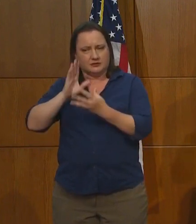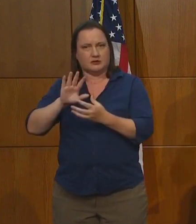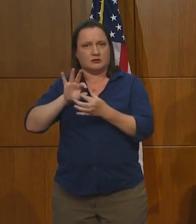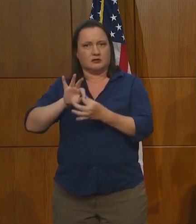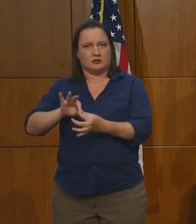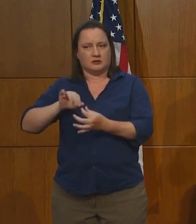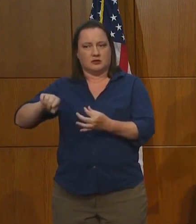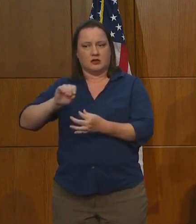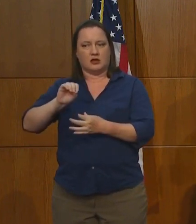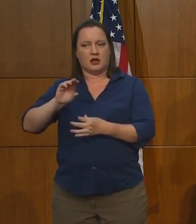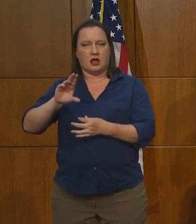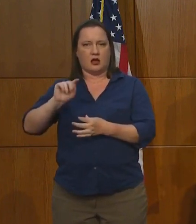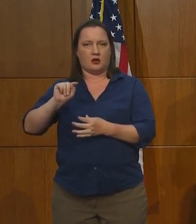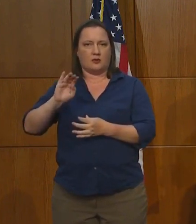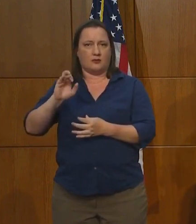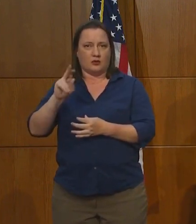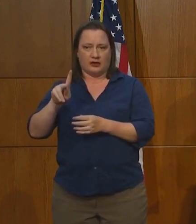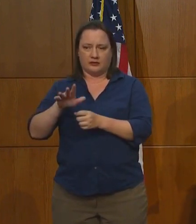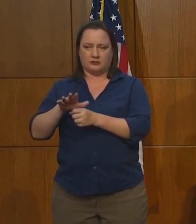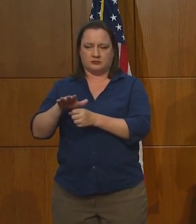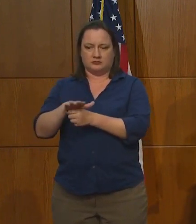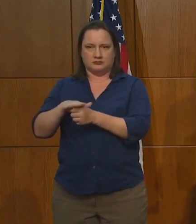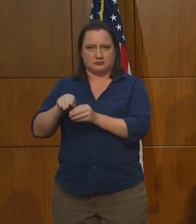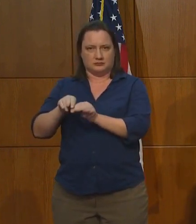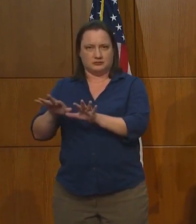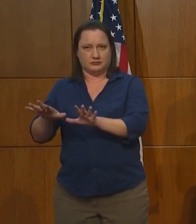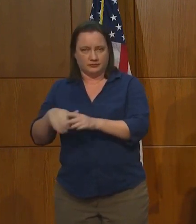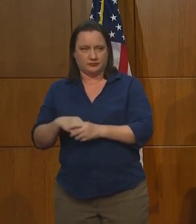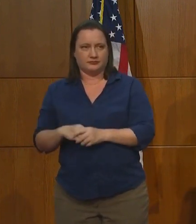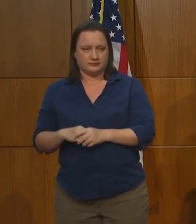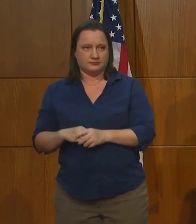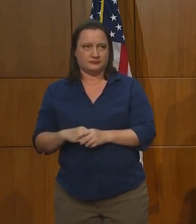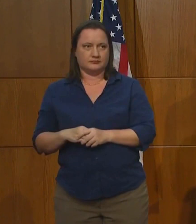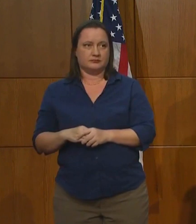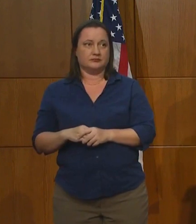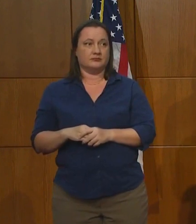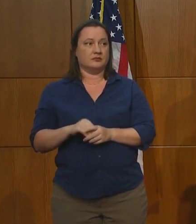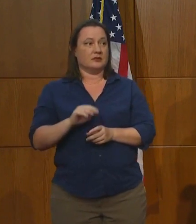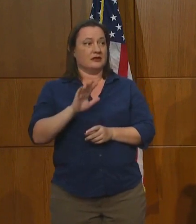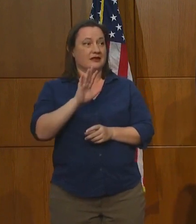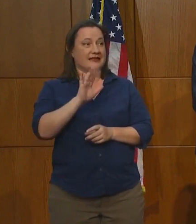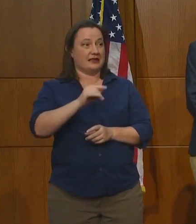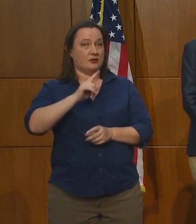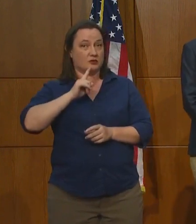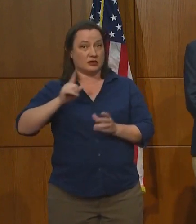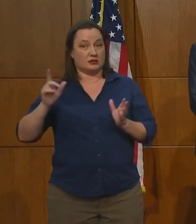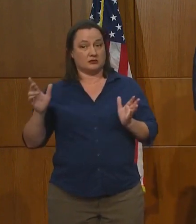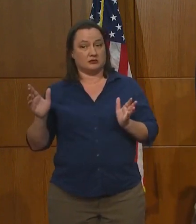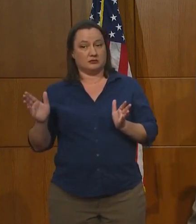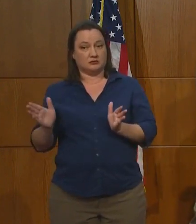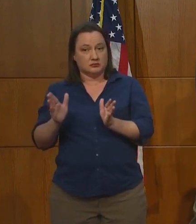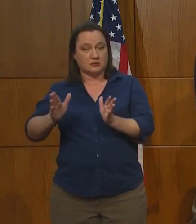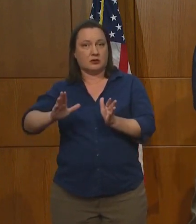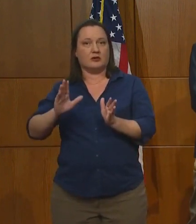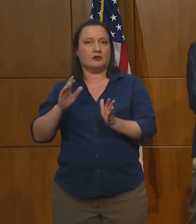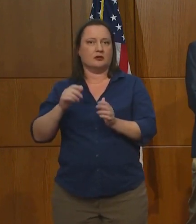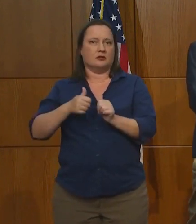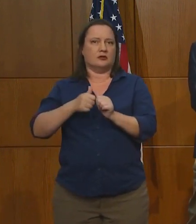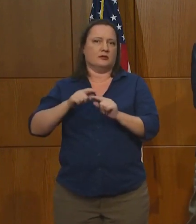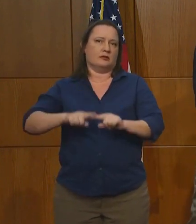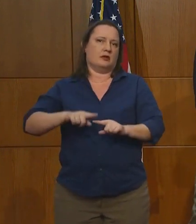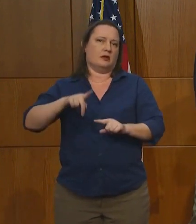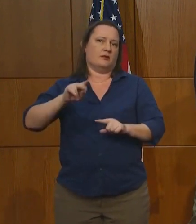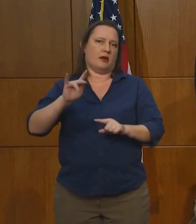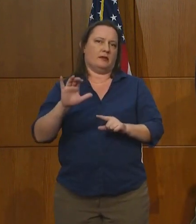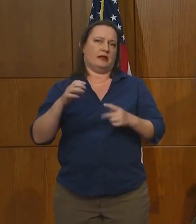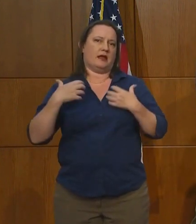is really motivated by, as you indicated in your question, a public health need, a restaurant or some